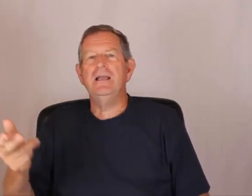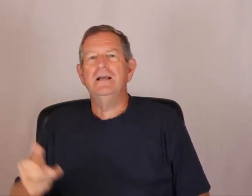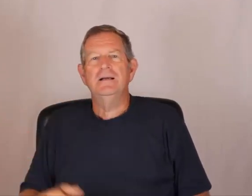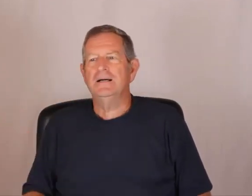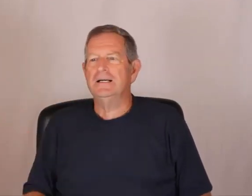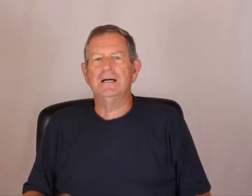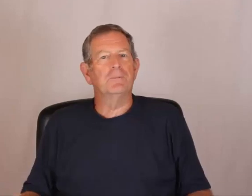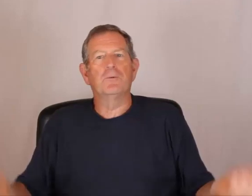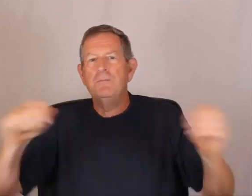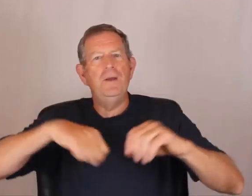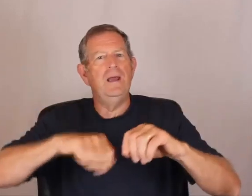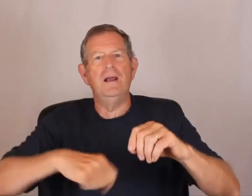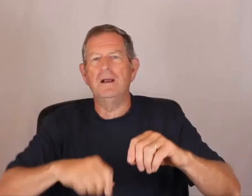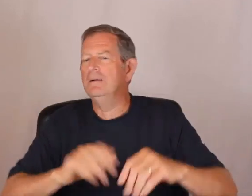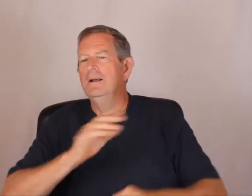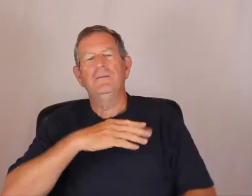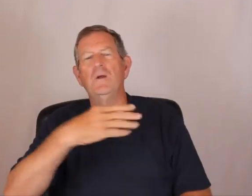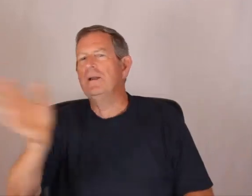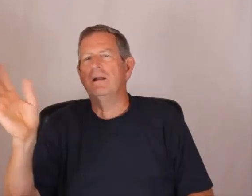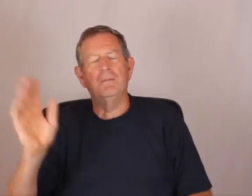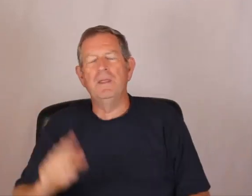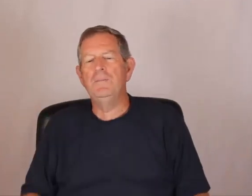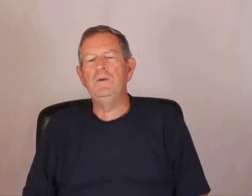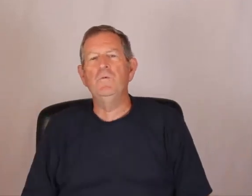say, prepare. There'll be new